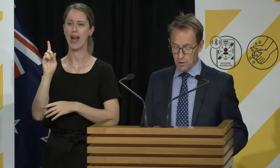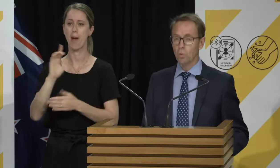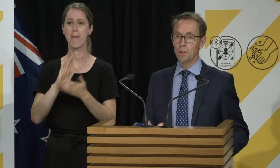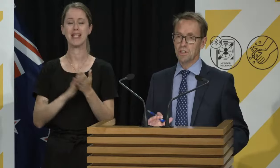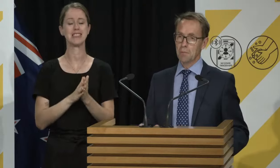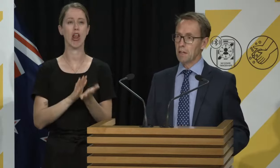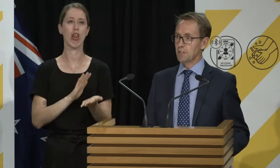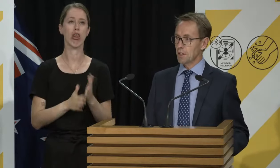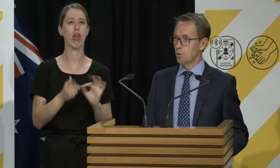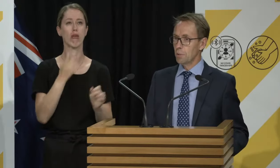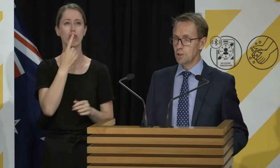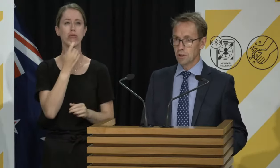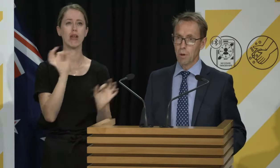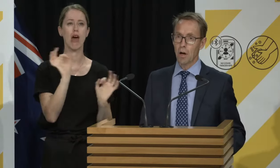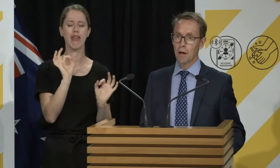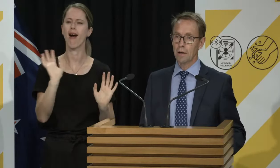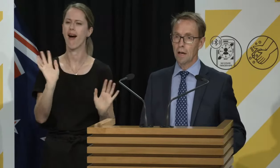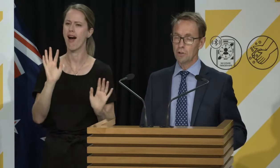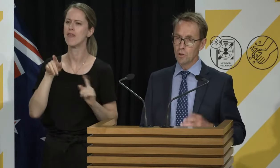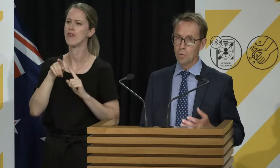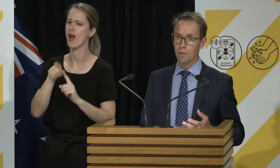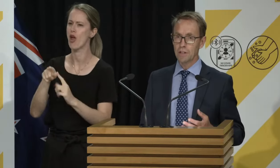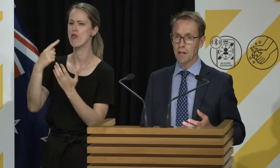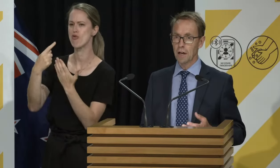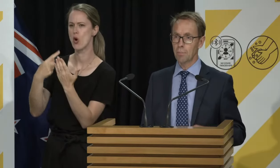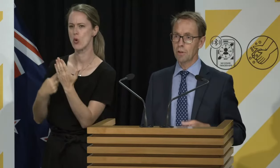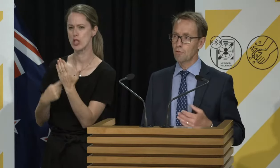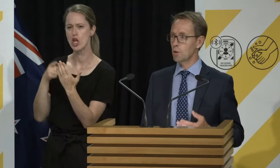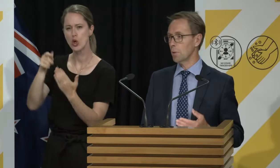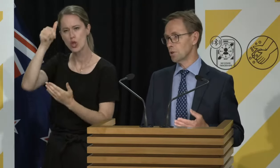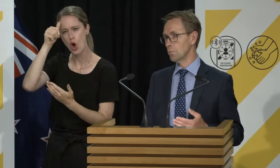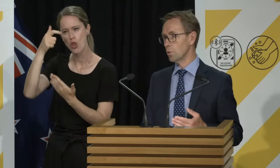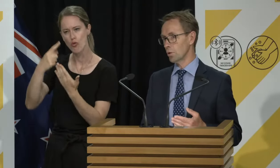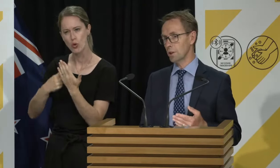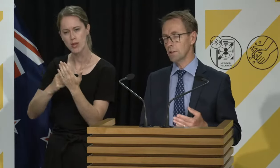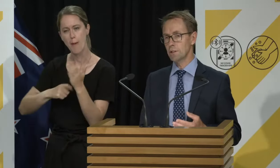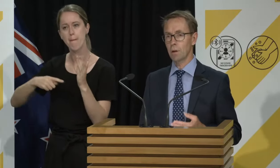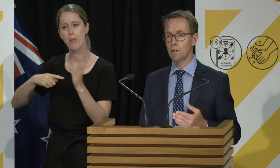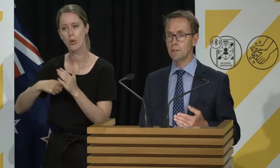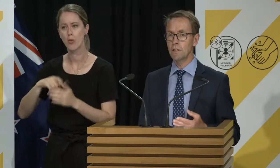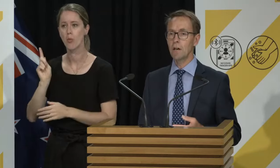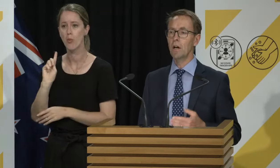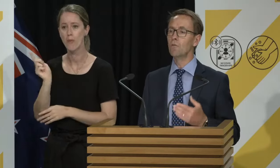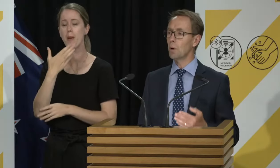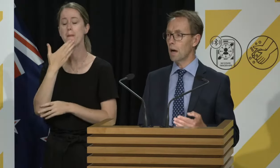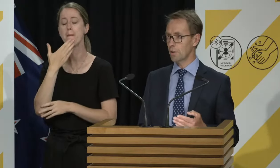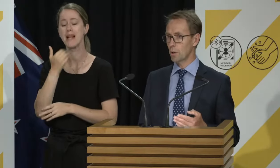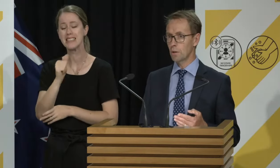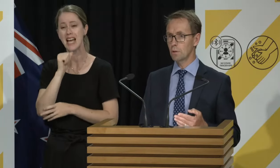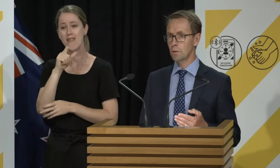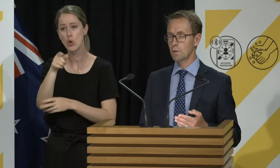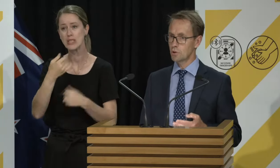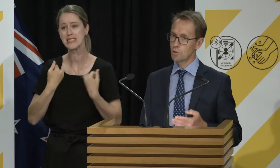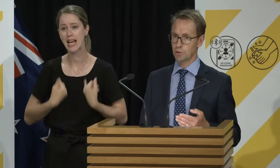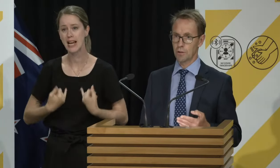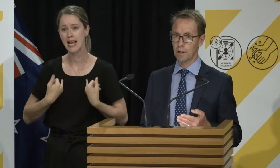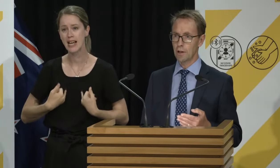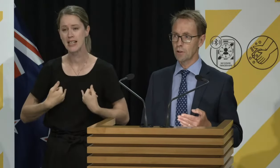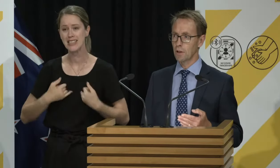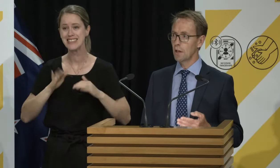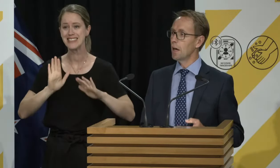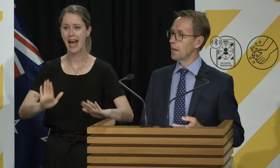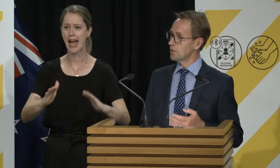none. All the same basic health measures apply, and you know what these are, but the very most important thing is, please, if you are unwell, do not